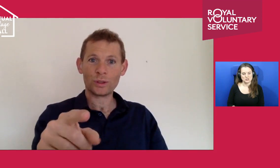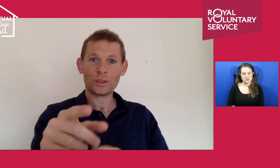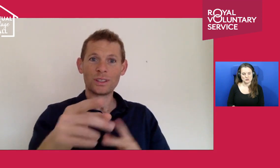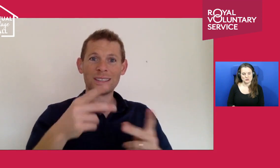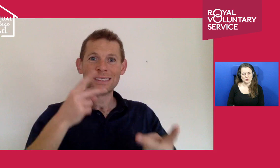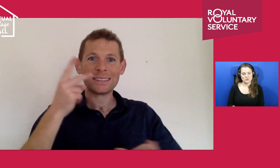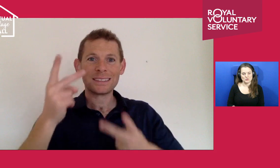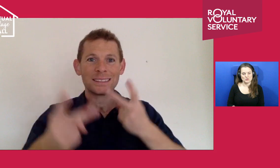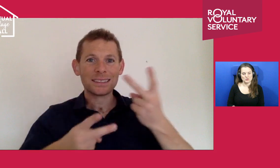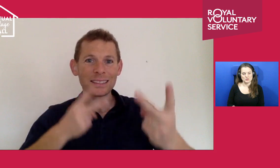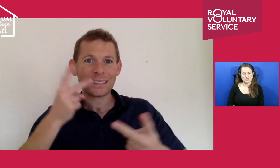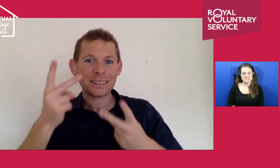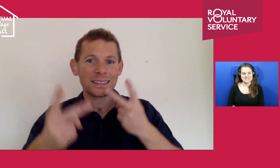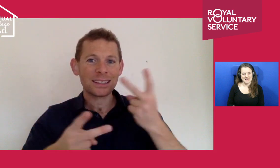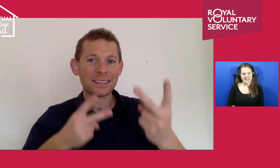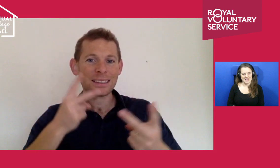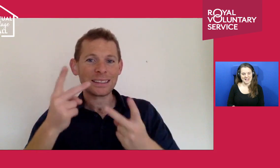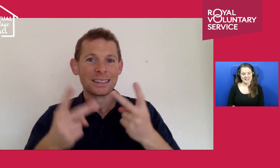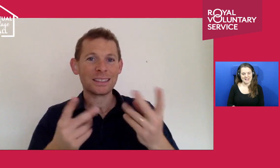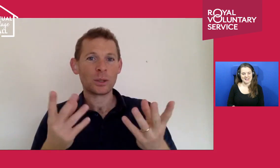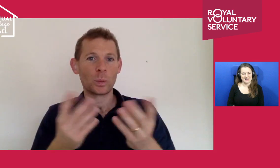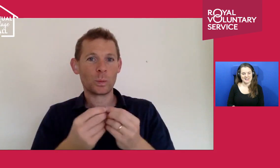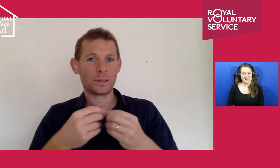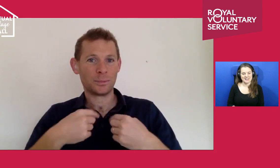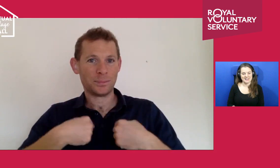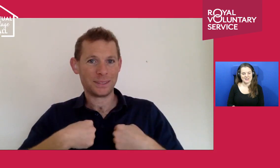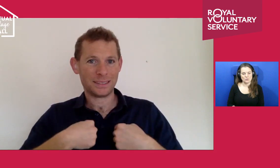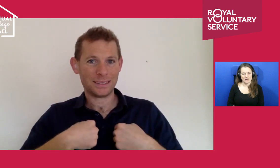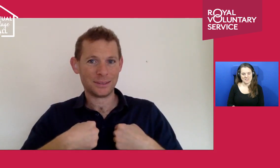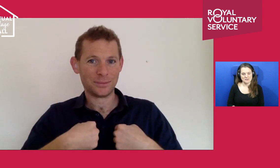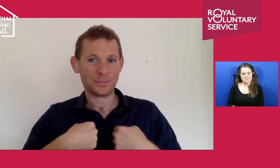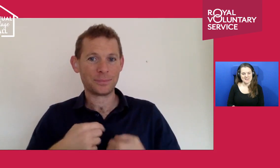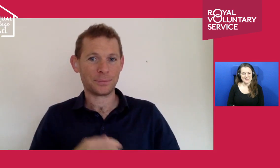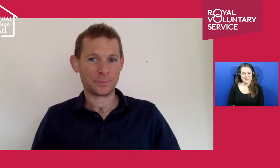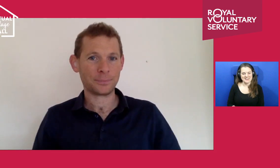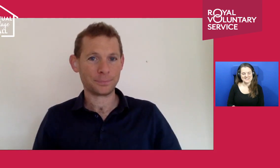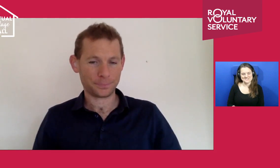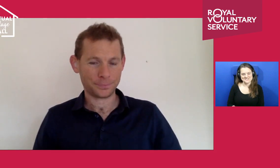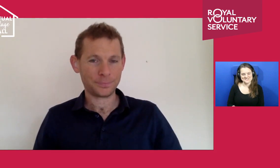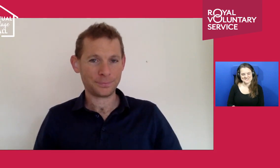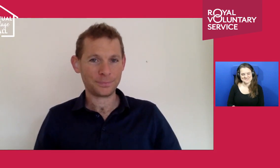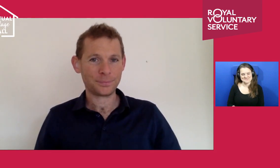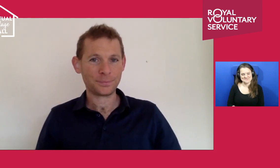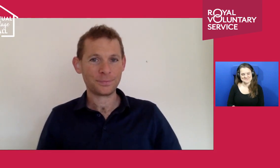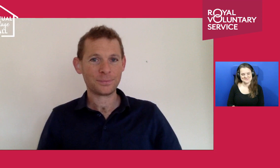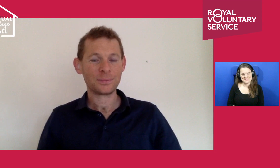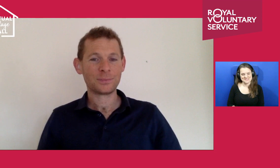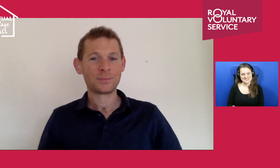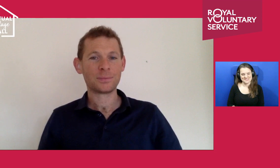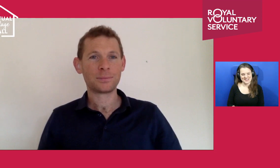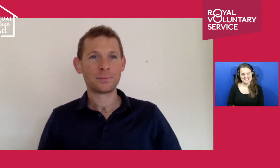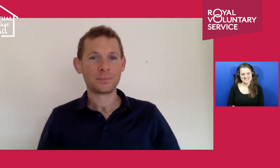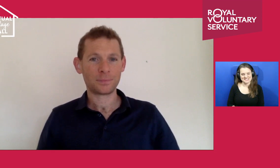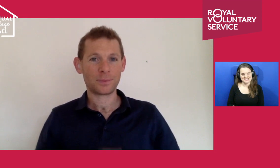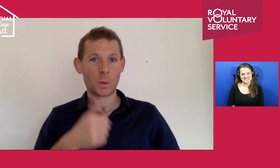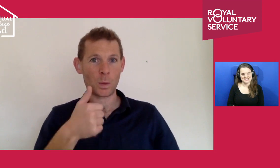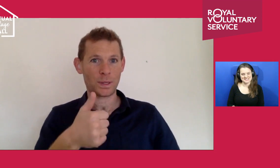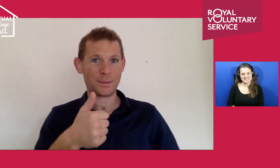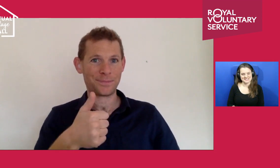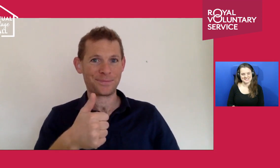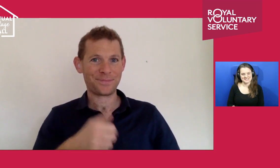won't you sing with me? All right.